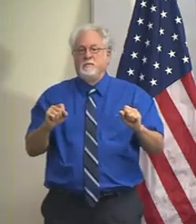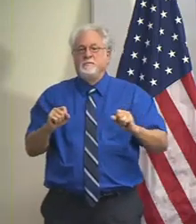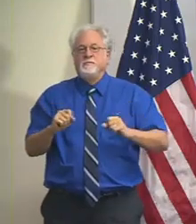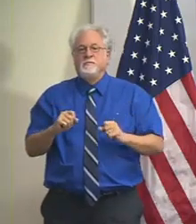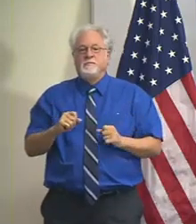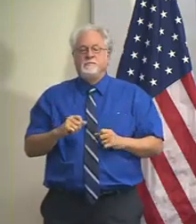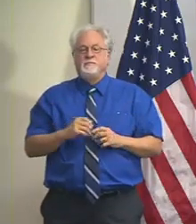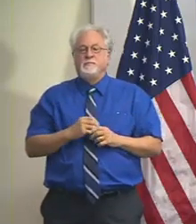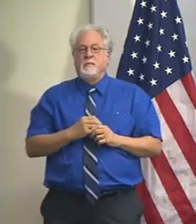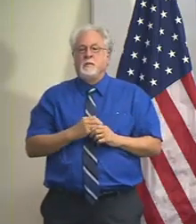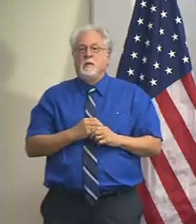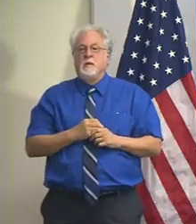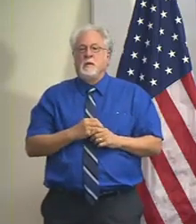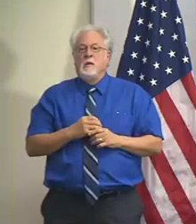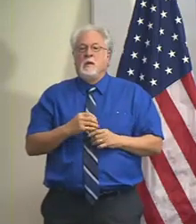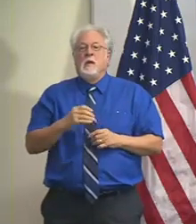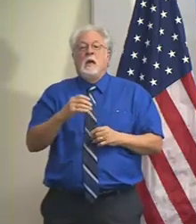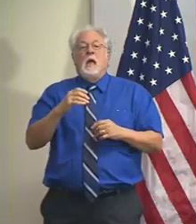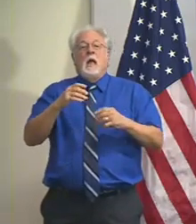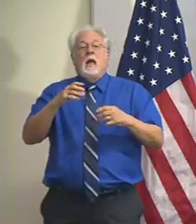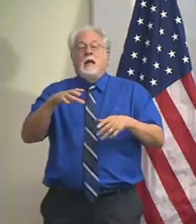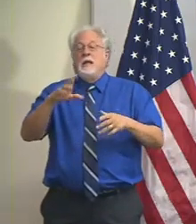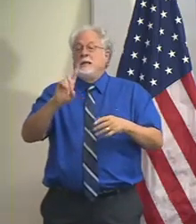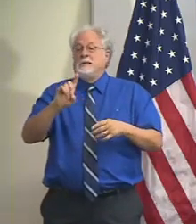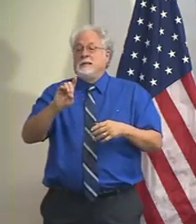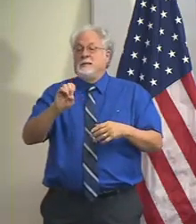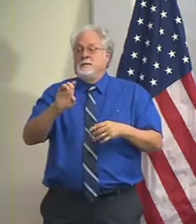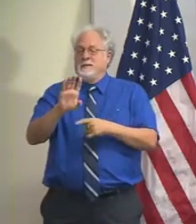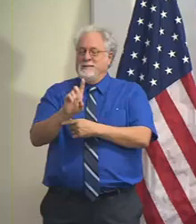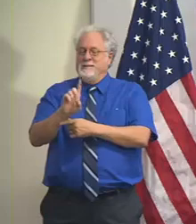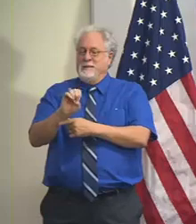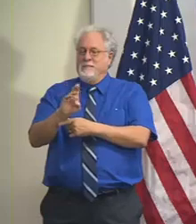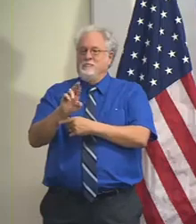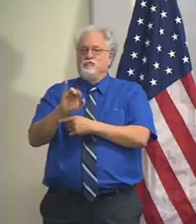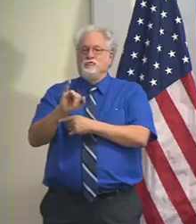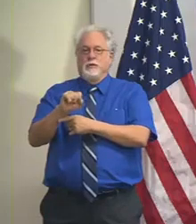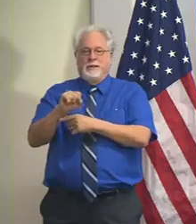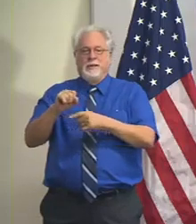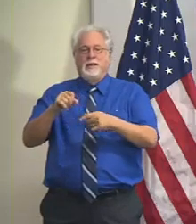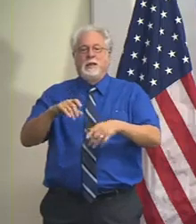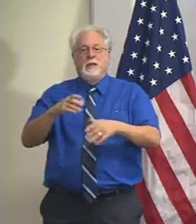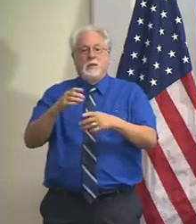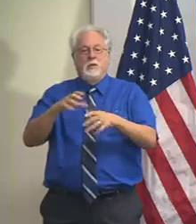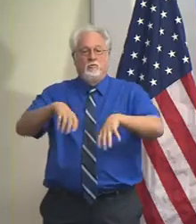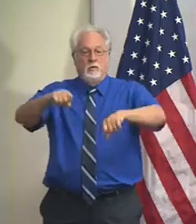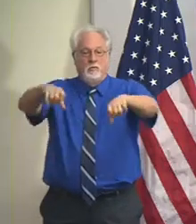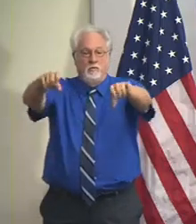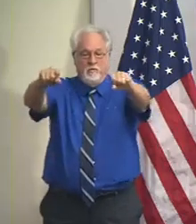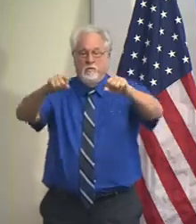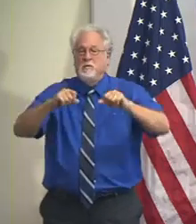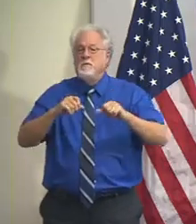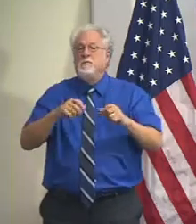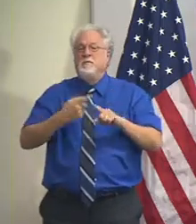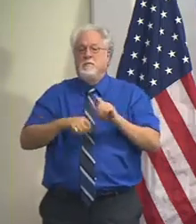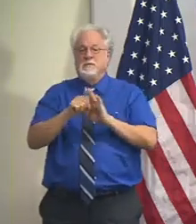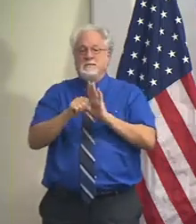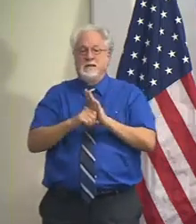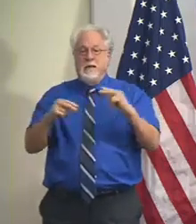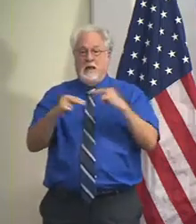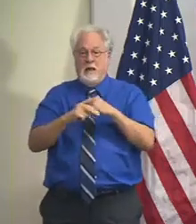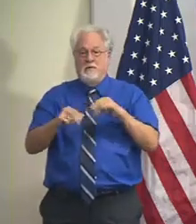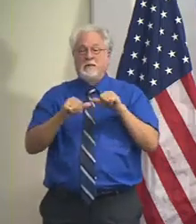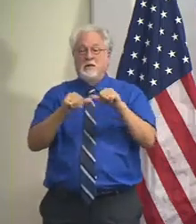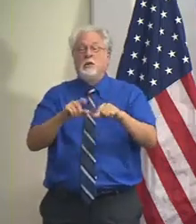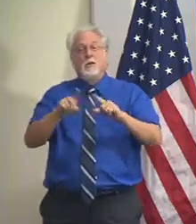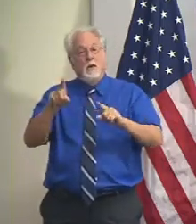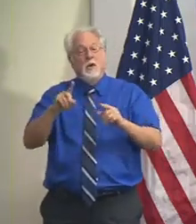motoring public. Debris removal from state highways continues, and I want to remind people that when it comes to